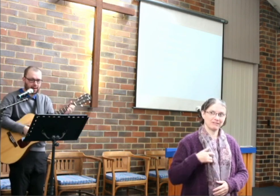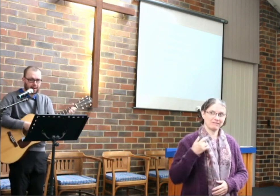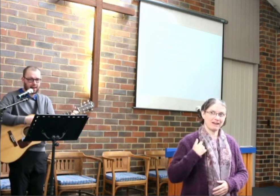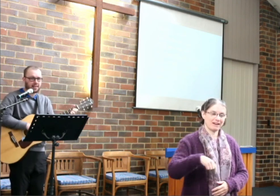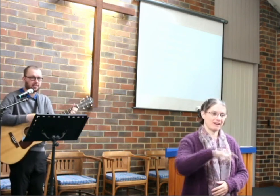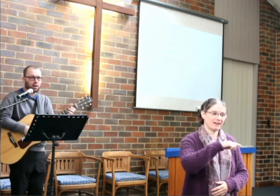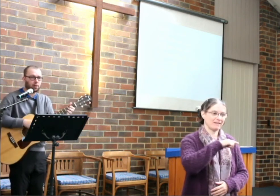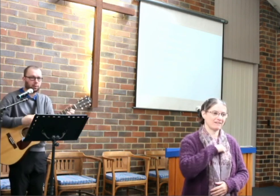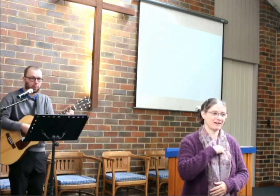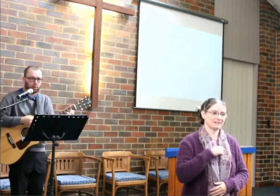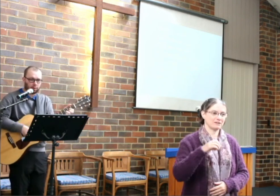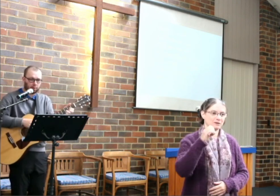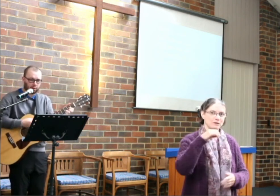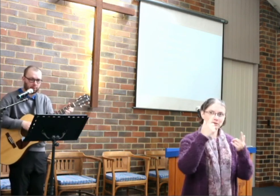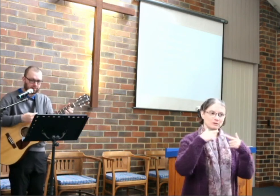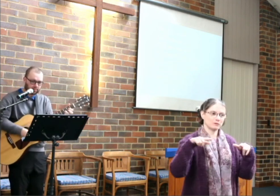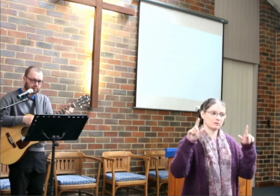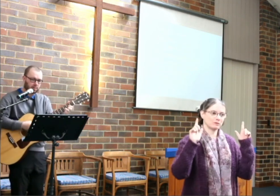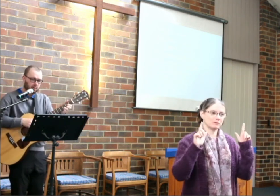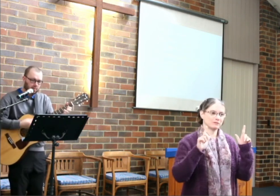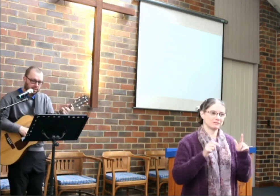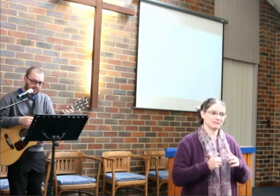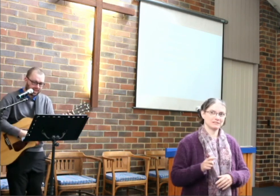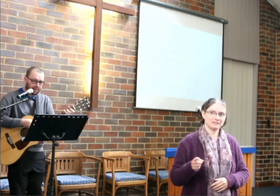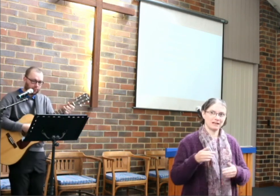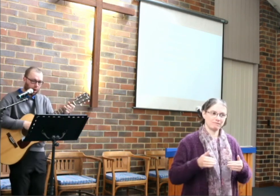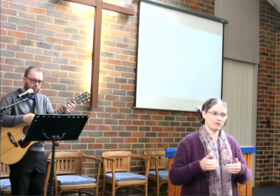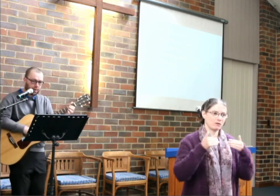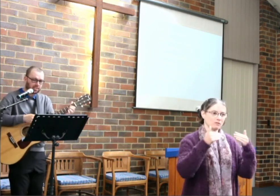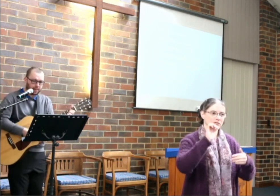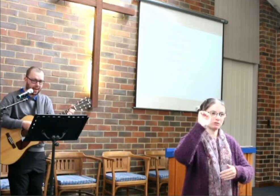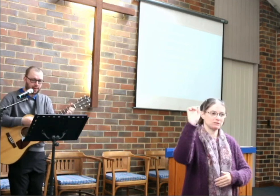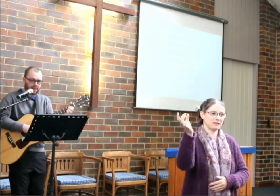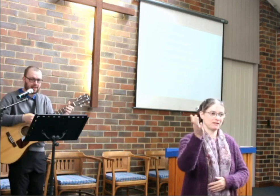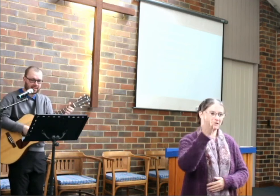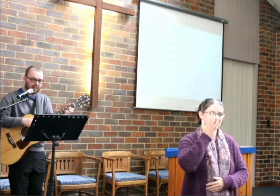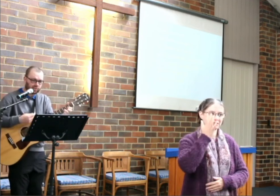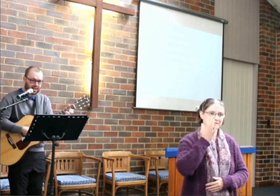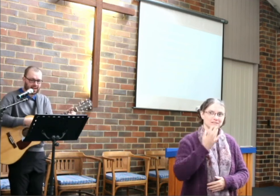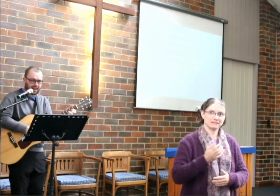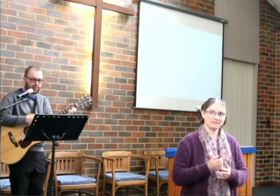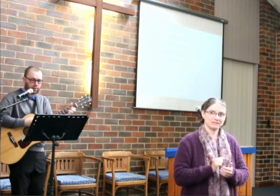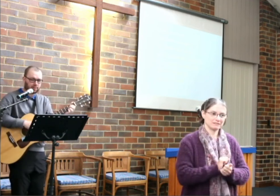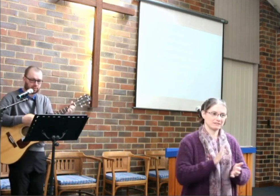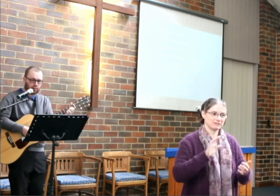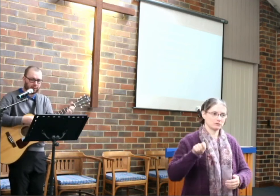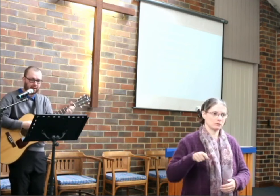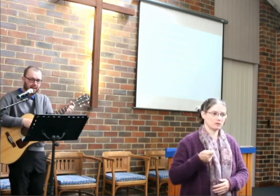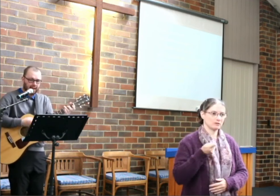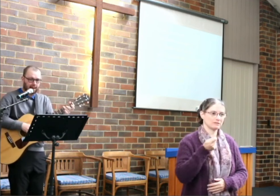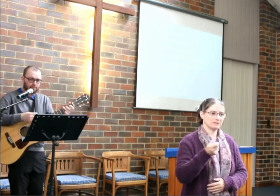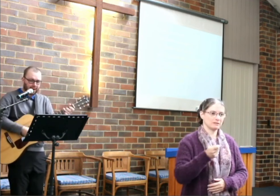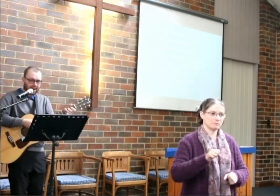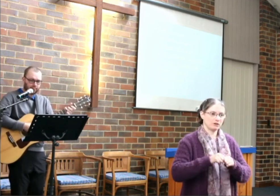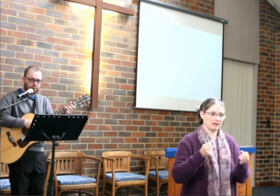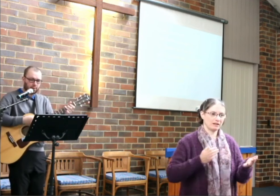Revive us, O Lord. Send forth your spirit, unsheath your sword,